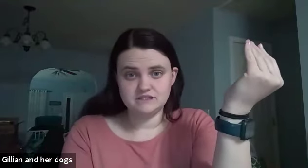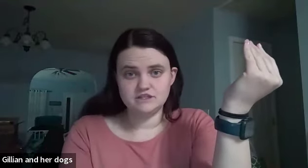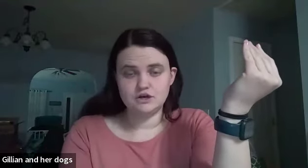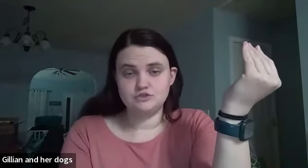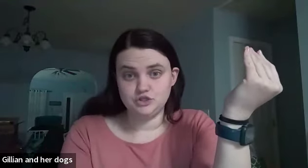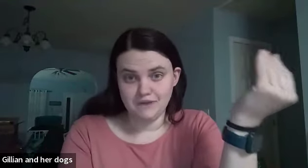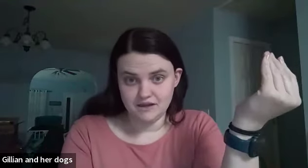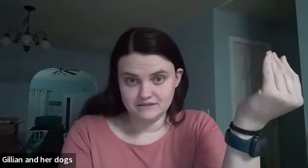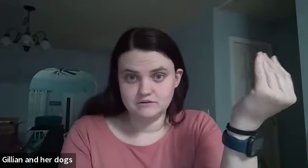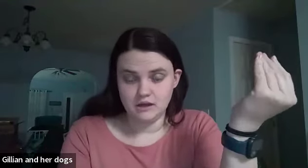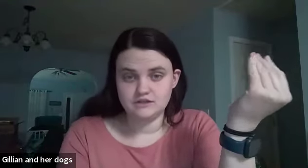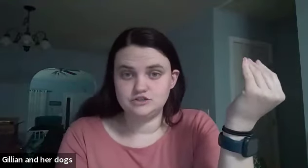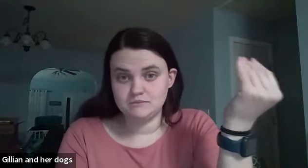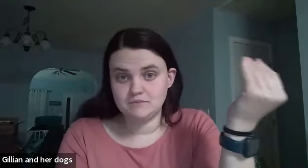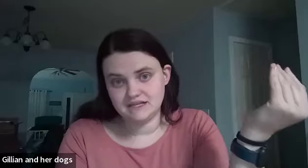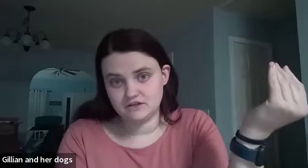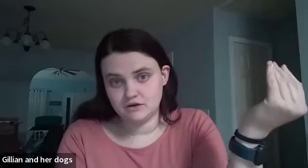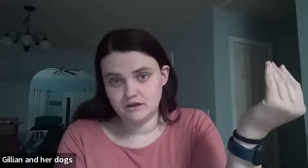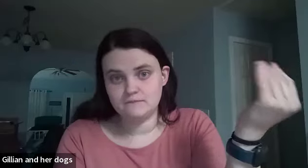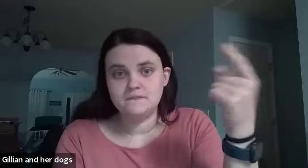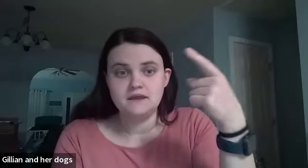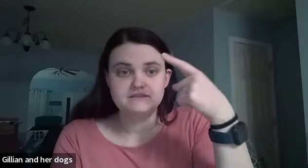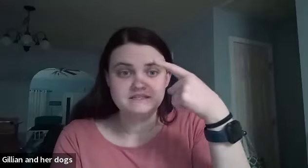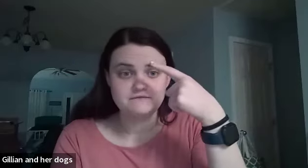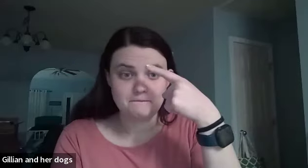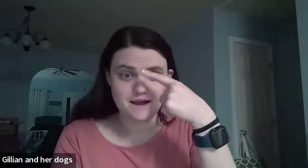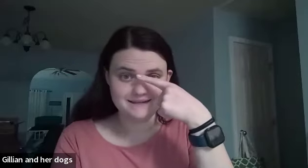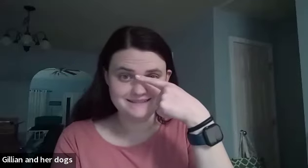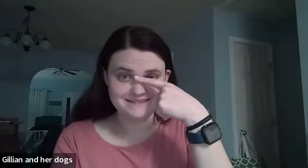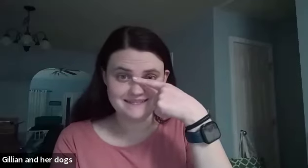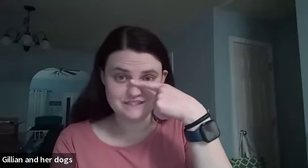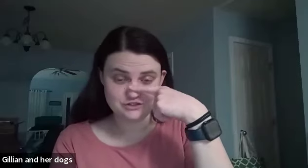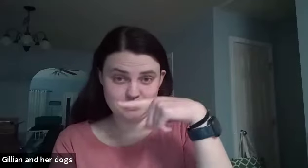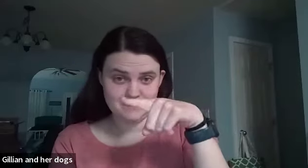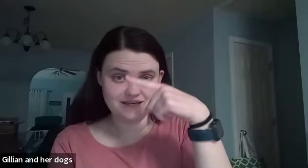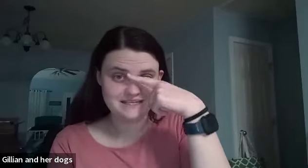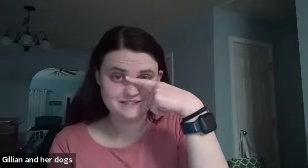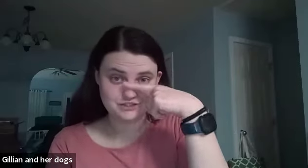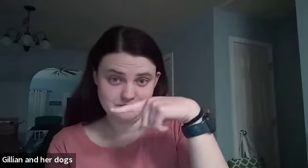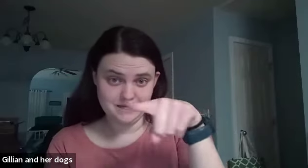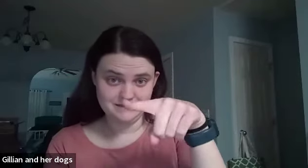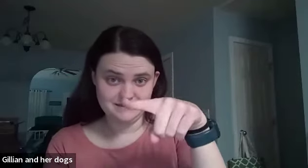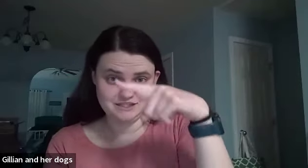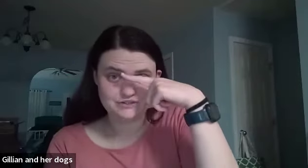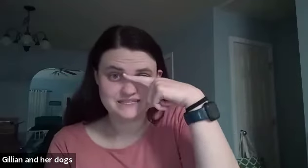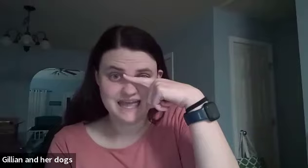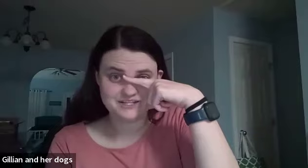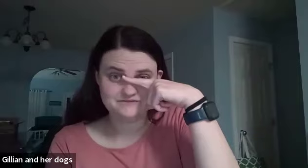person to go, do you mind? Okay, so do you mind taking the dog out? The sign for mind is, or do you mind, is do you mind? It's you slide your